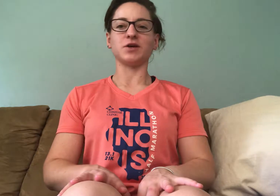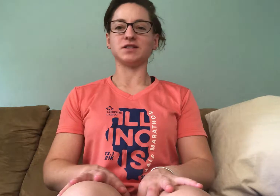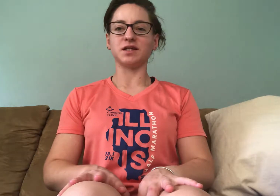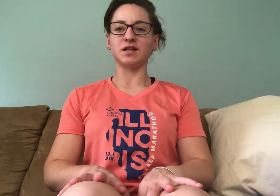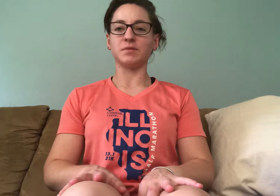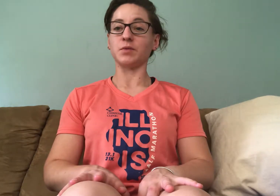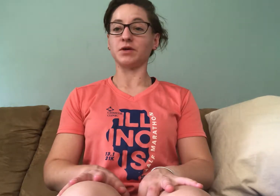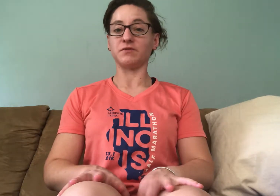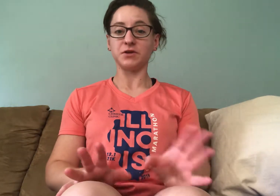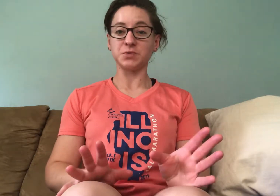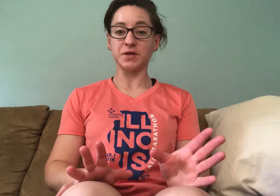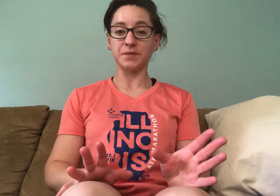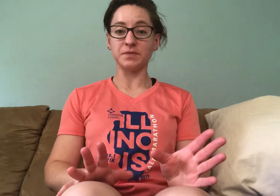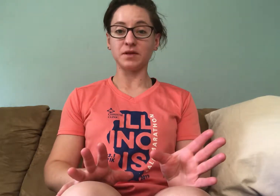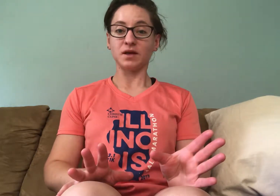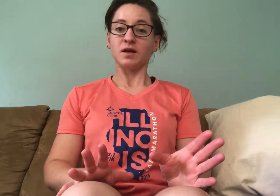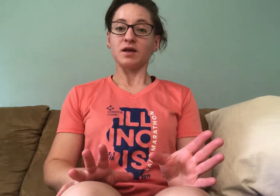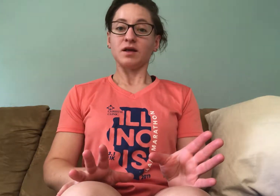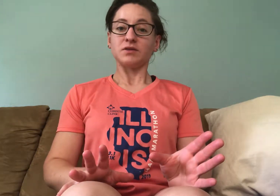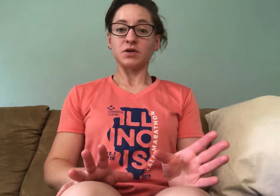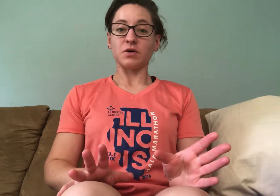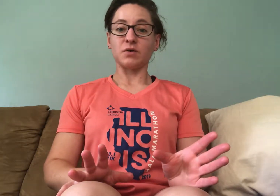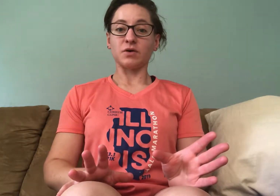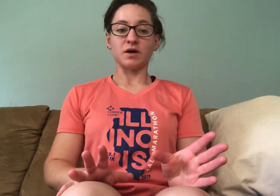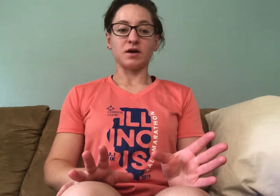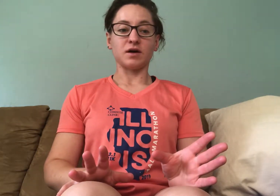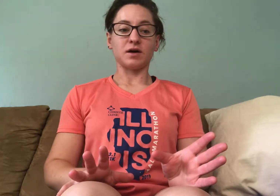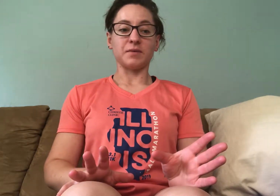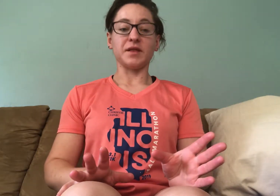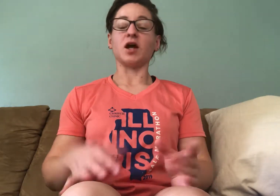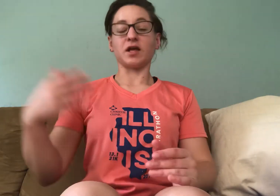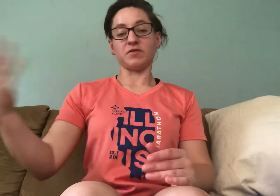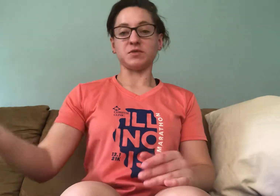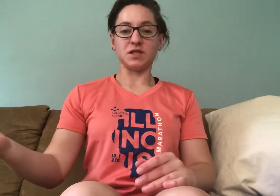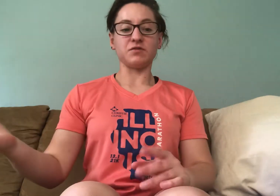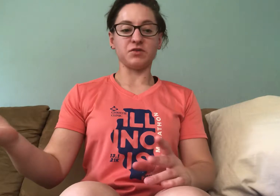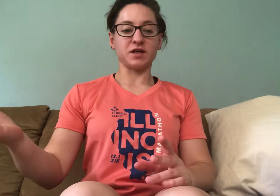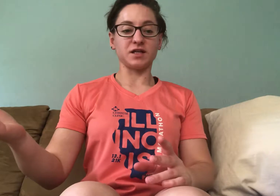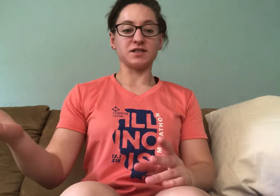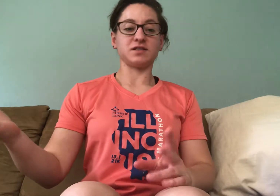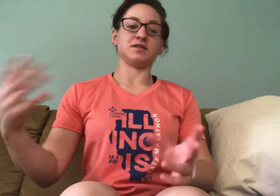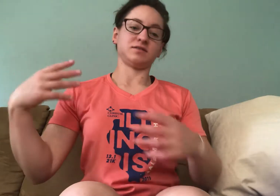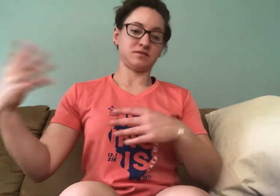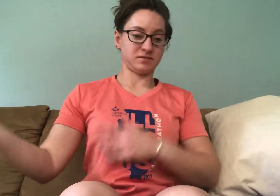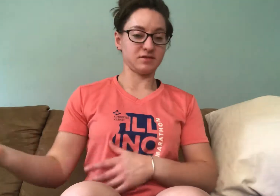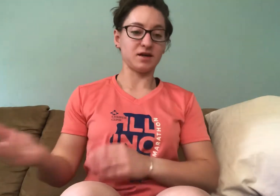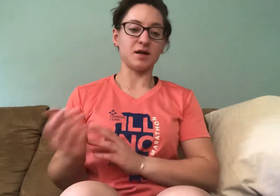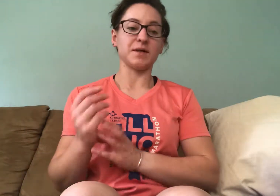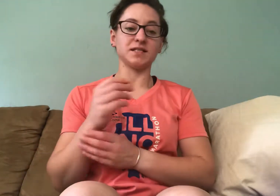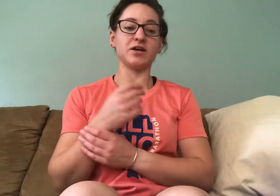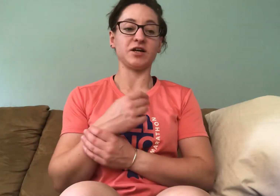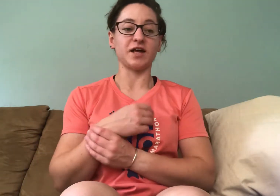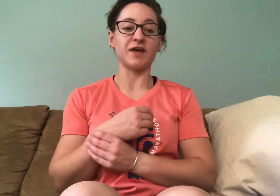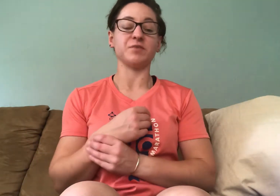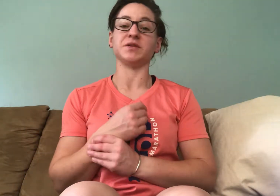to say them, I'm going to fingerspell them. So, and then I'll give you the list on Saturday, you'll have it, but this